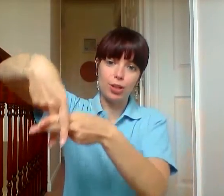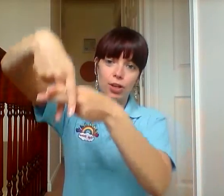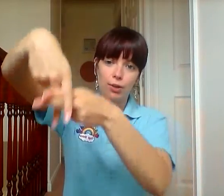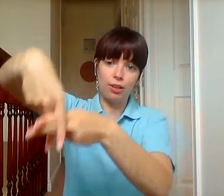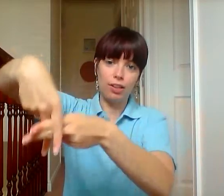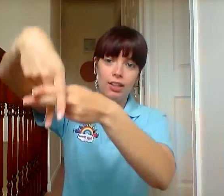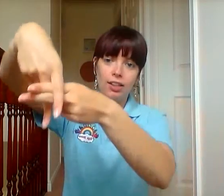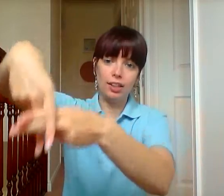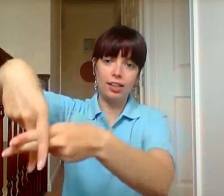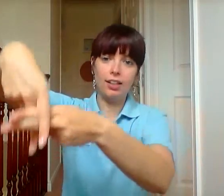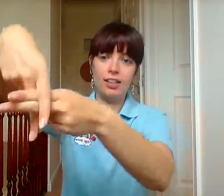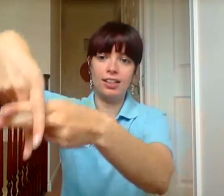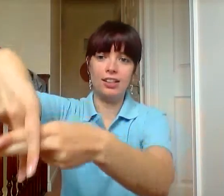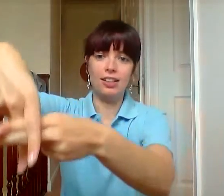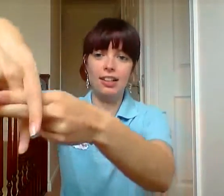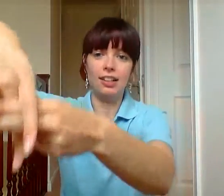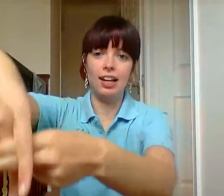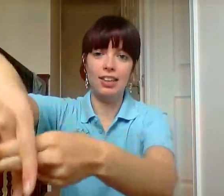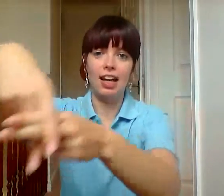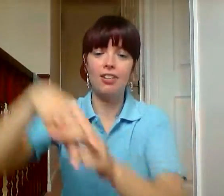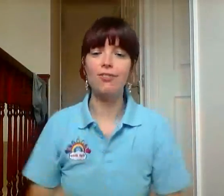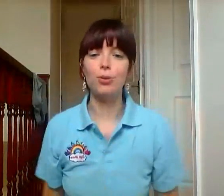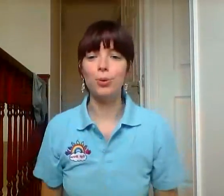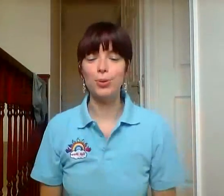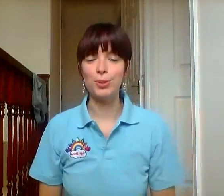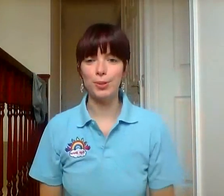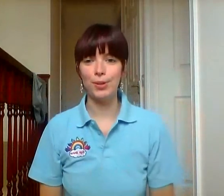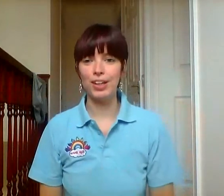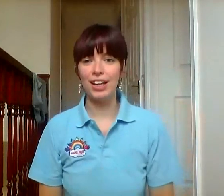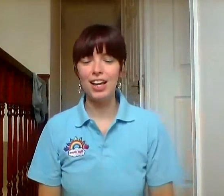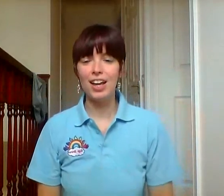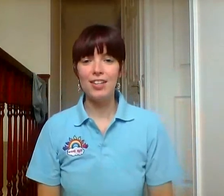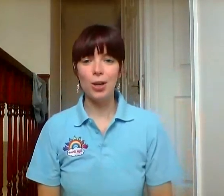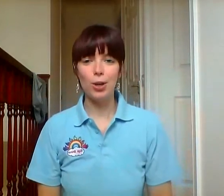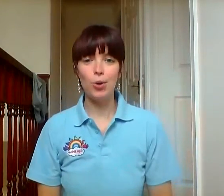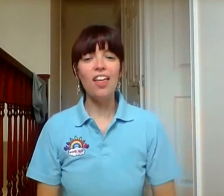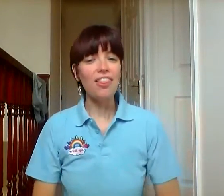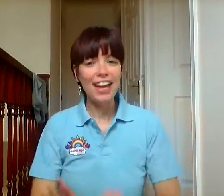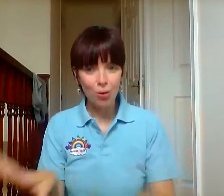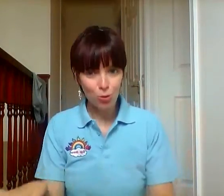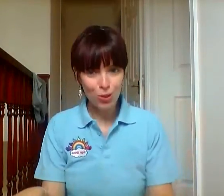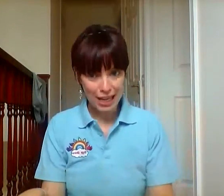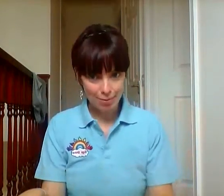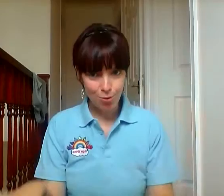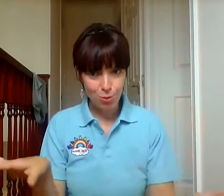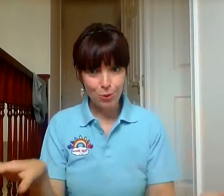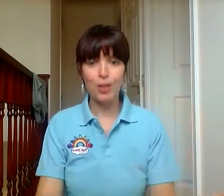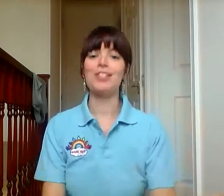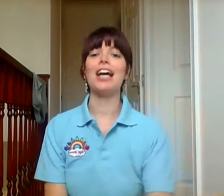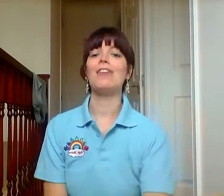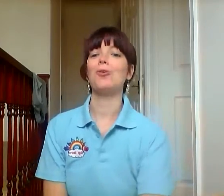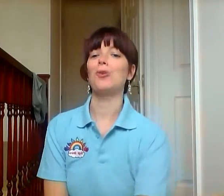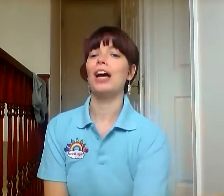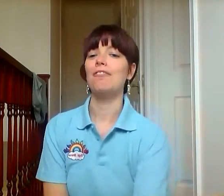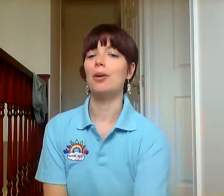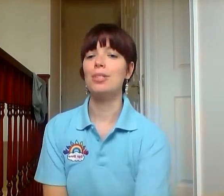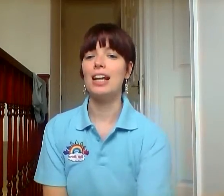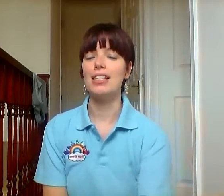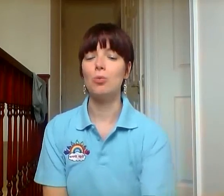go like that for horse. Okay, so they are all the animals that we are going to have on our farm today. So we